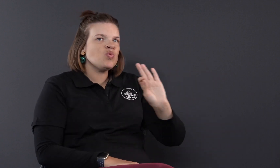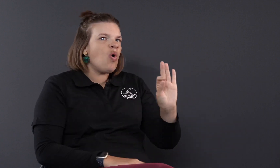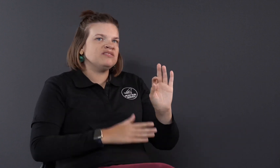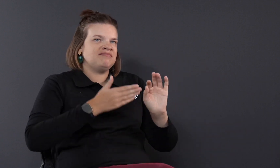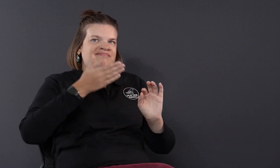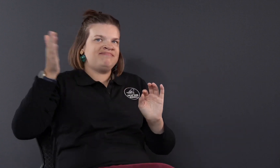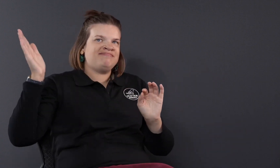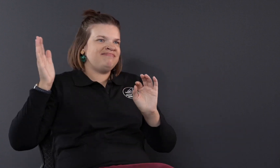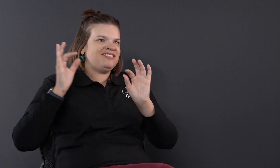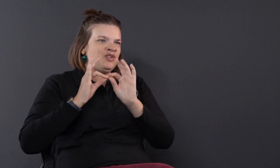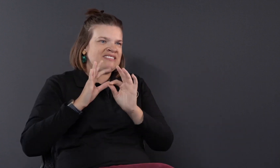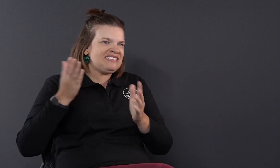together, not interpreters.